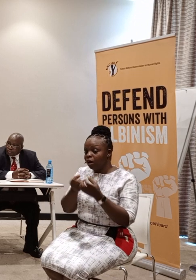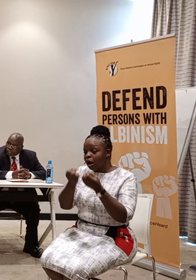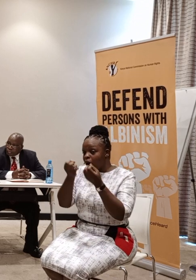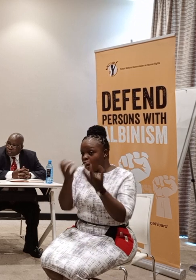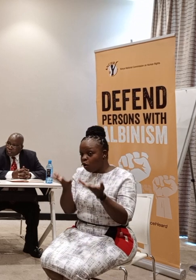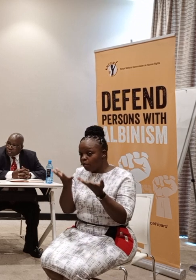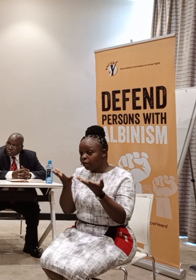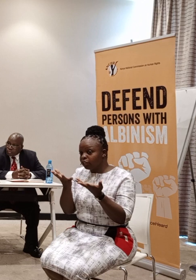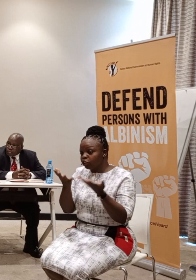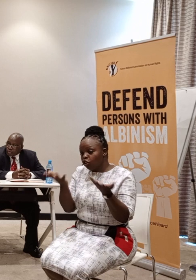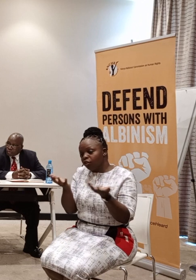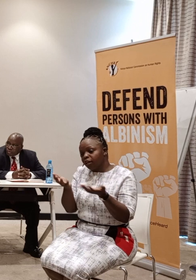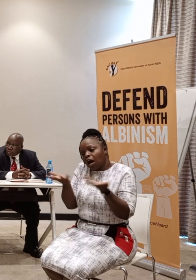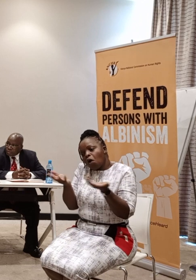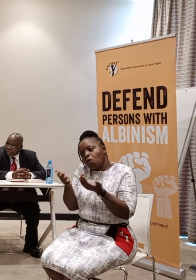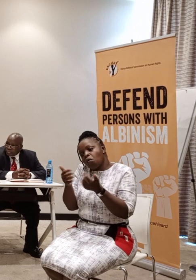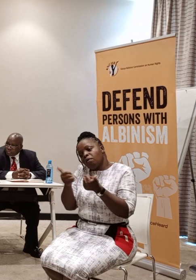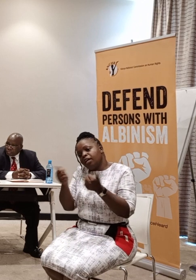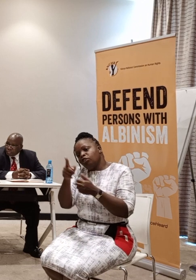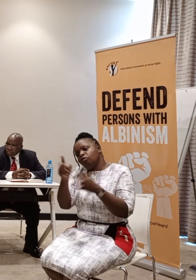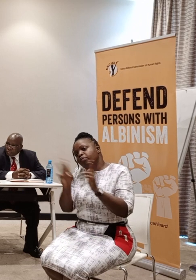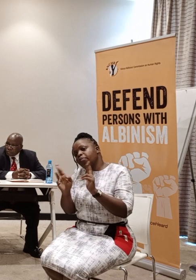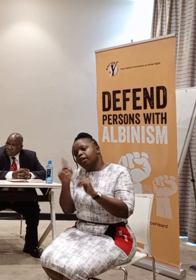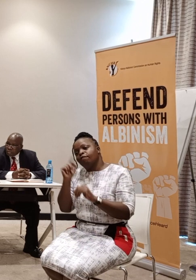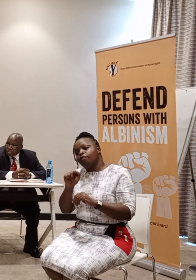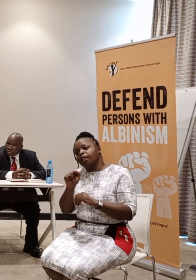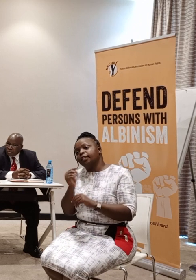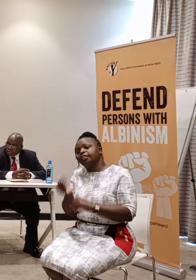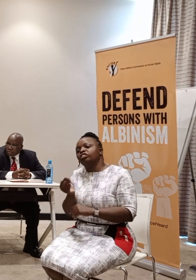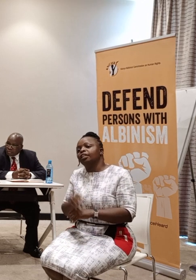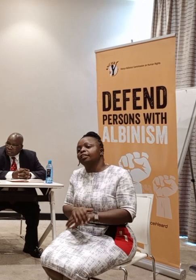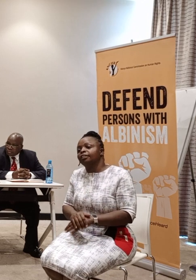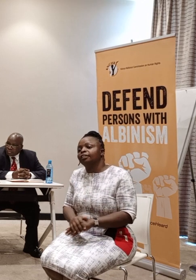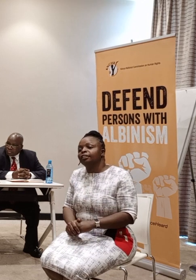how well are you prepared for that child?